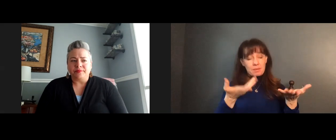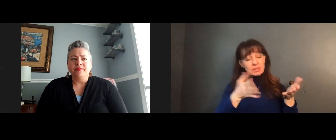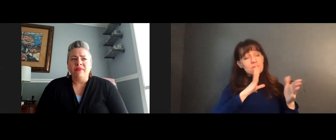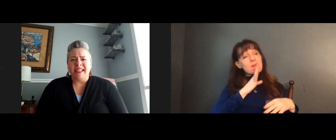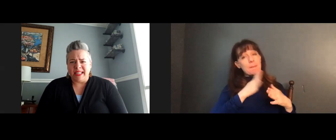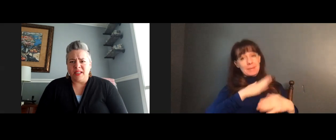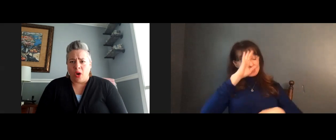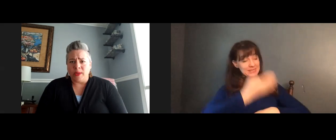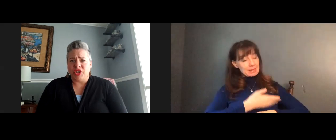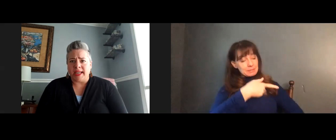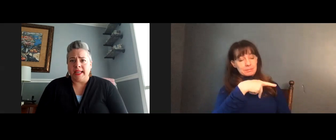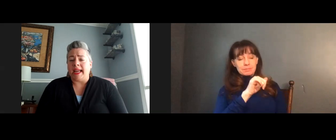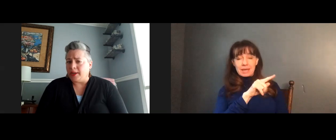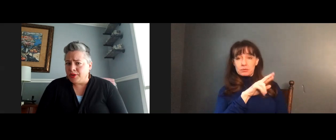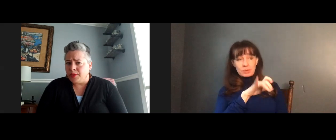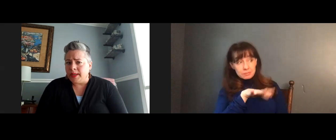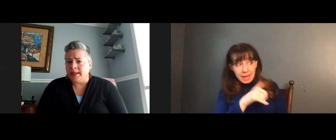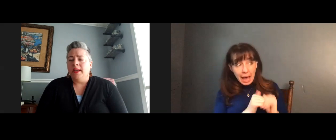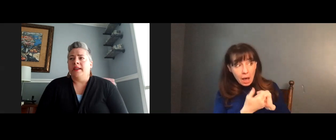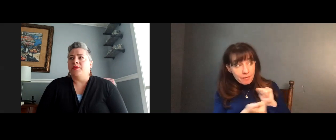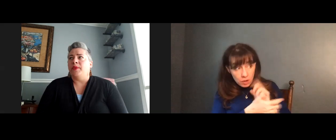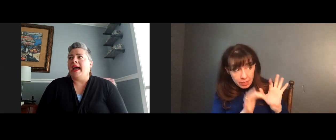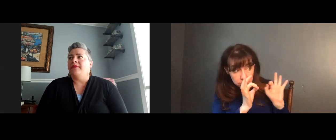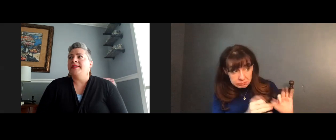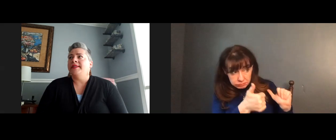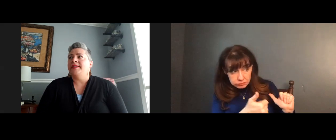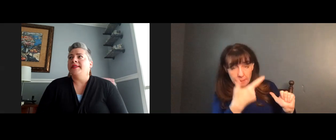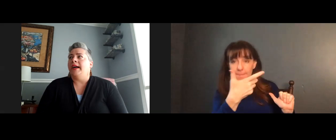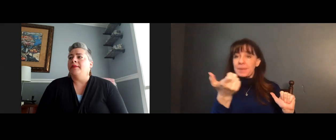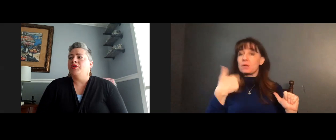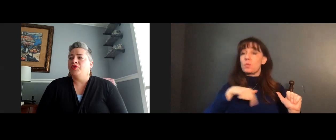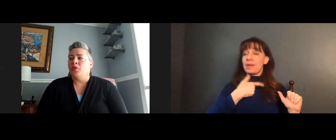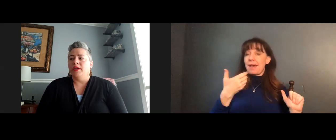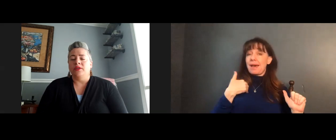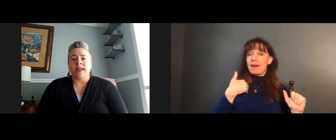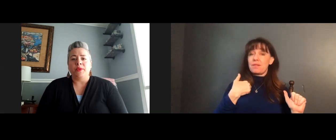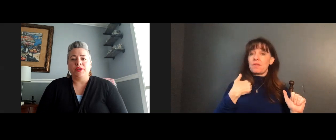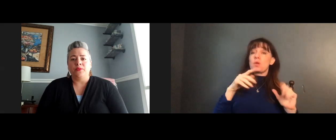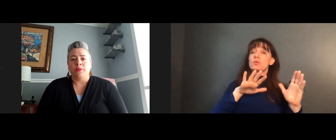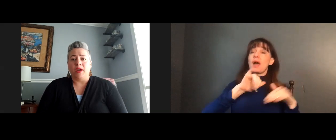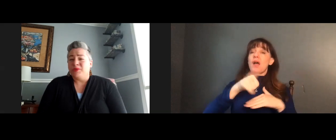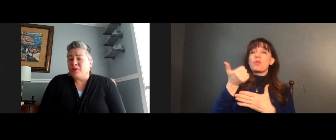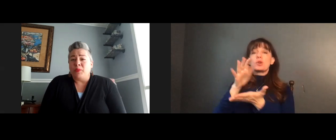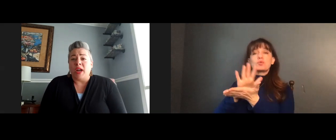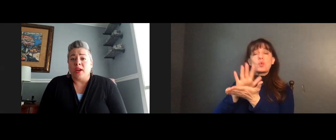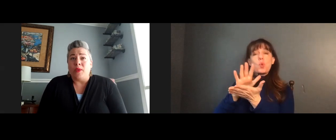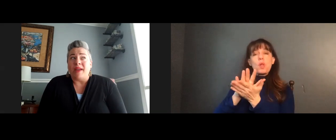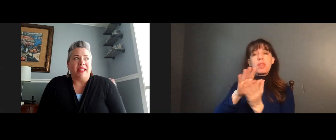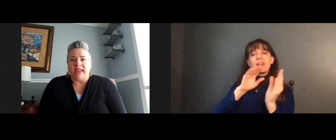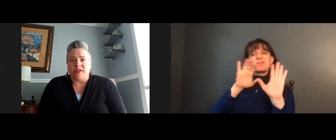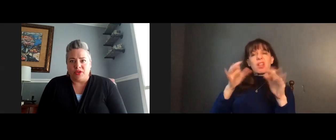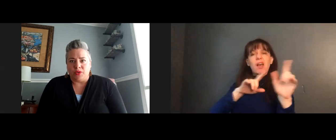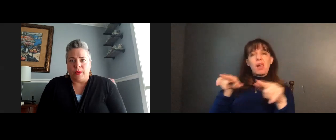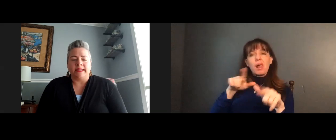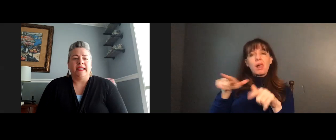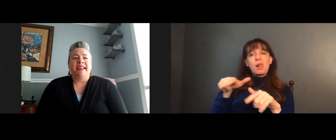i said always checking in how you doing because we have some uh tutorials that we do when we homeschool but we're not we haven't